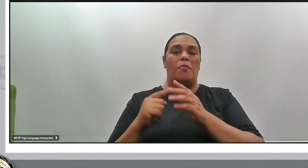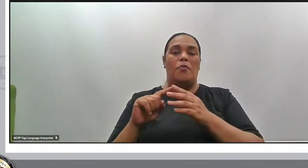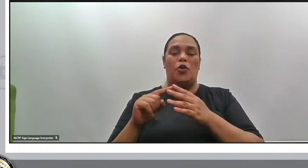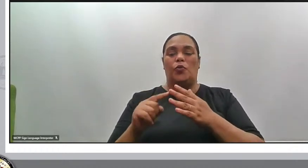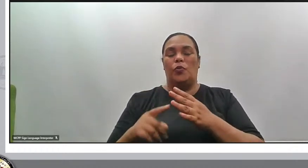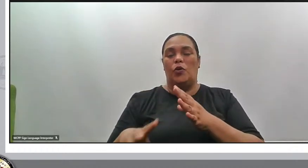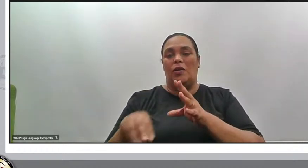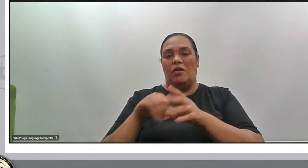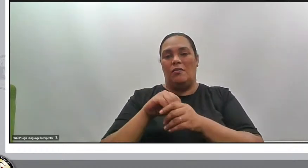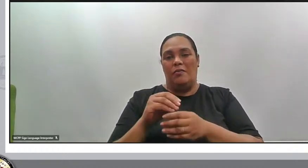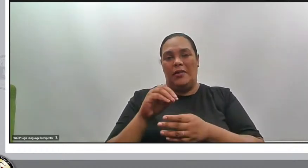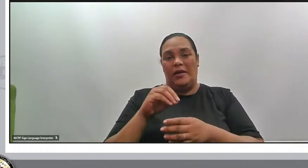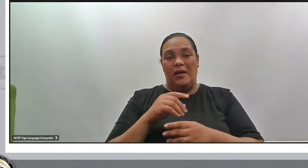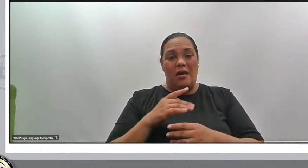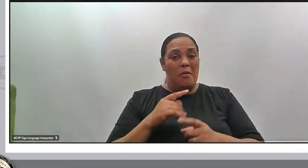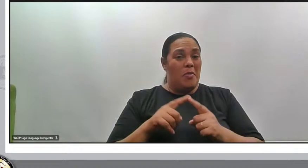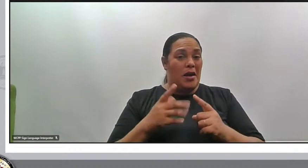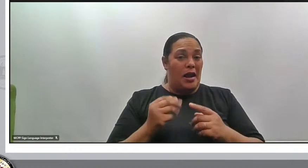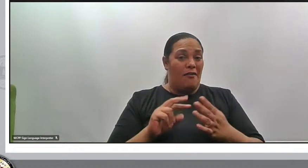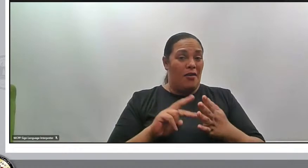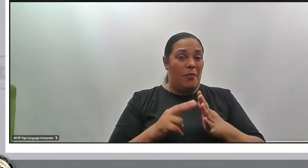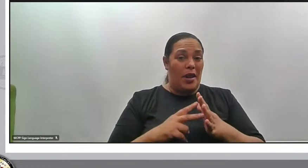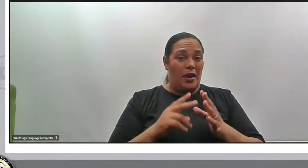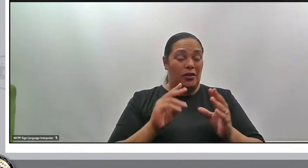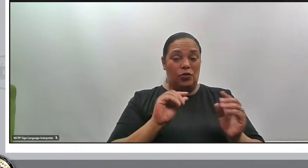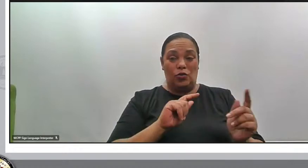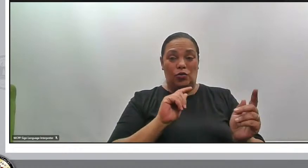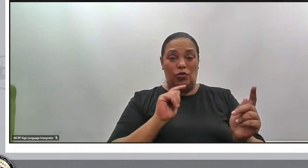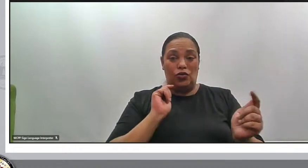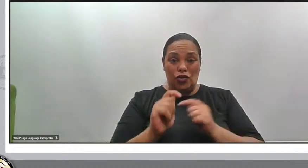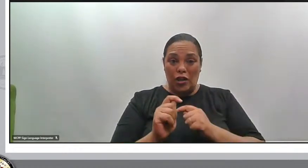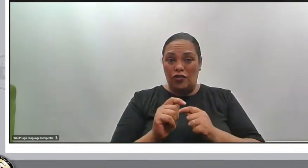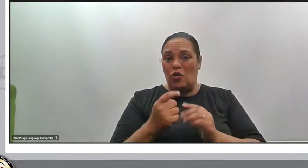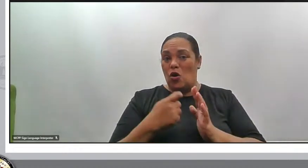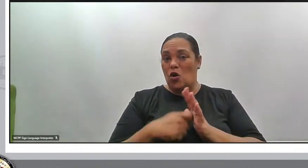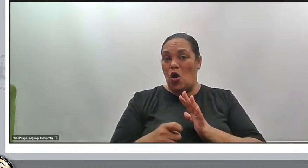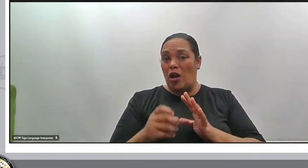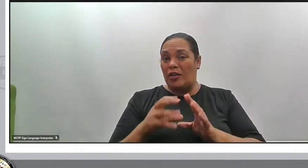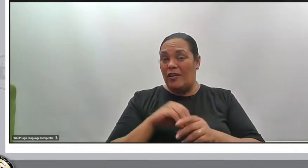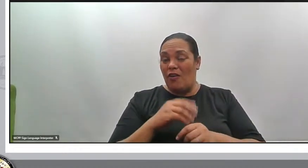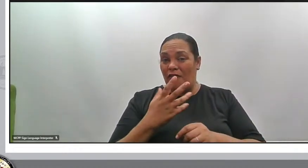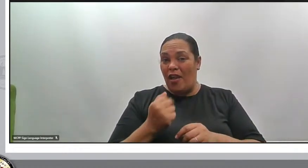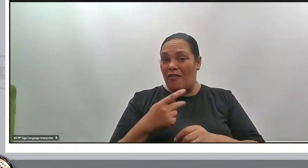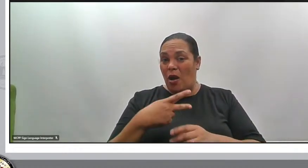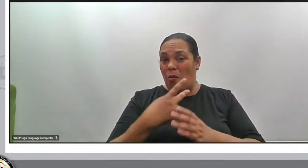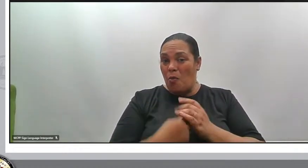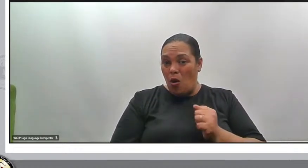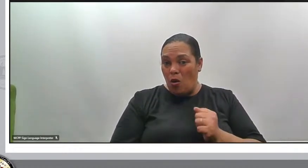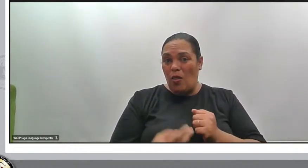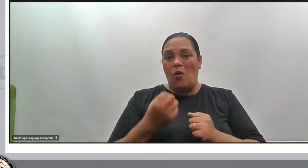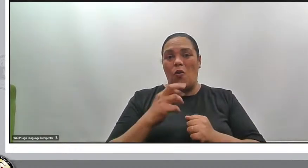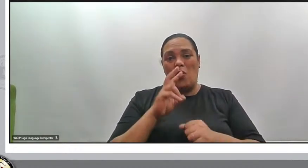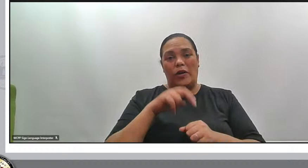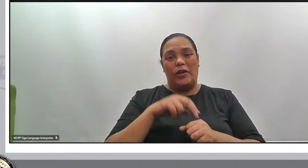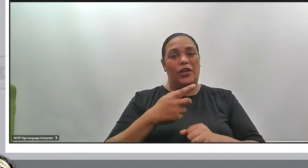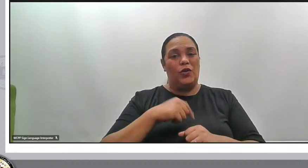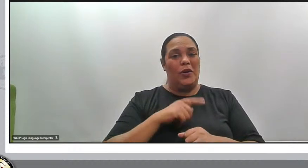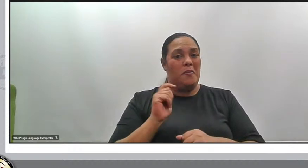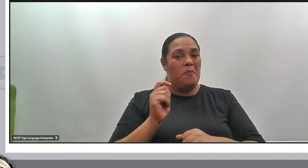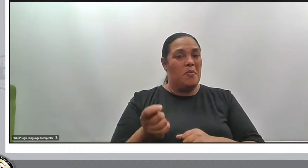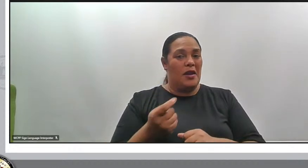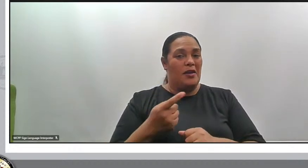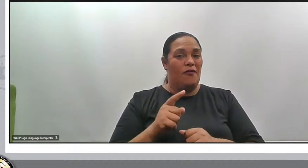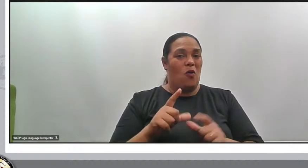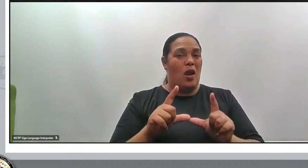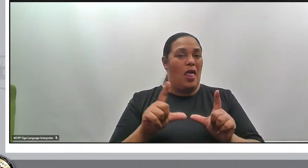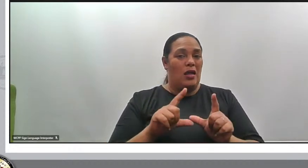that. Is there a plan to migrate, and are there any cost implications of having both? Does it require the WCPP to pay for a due